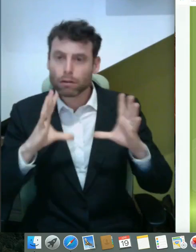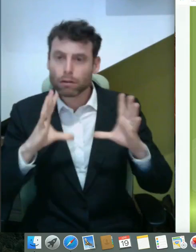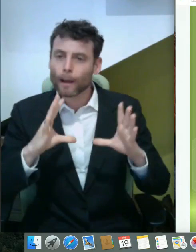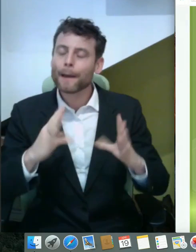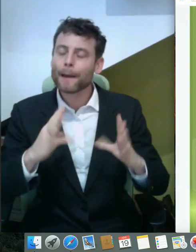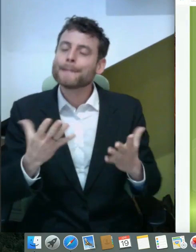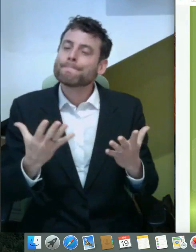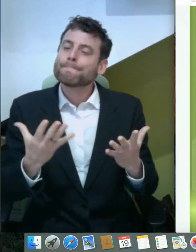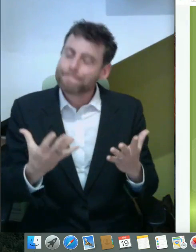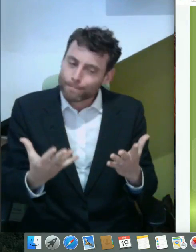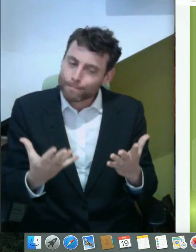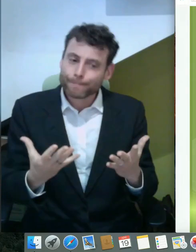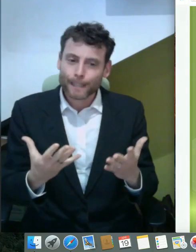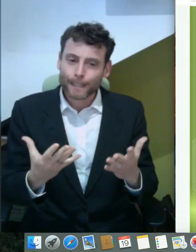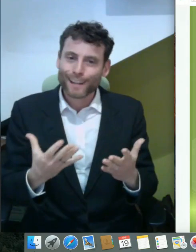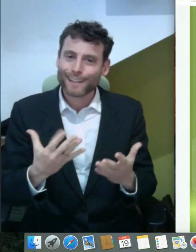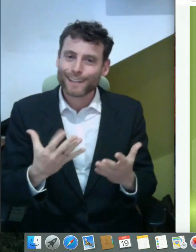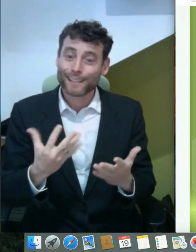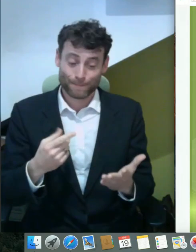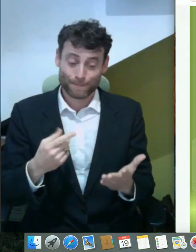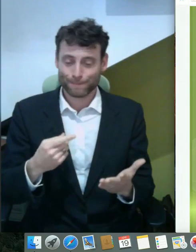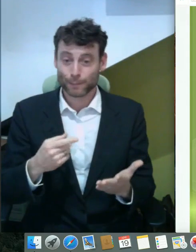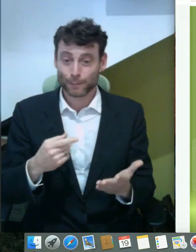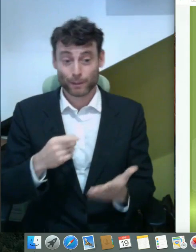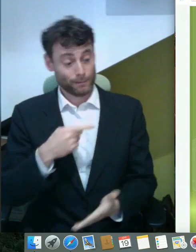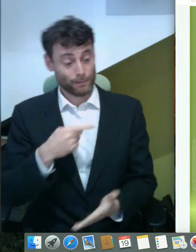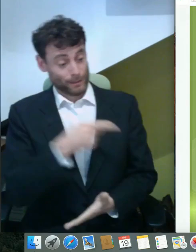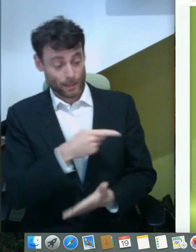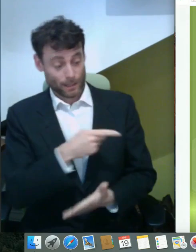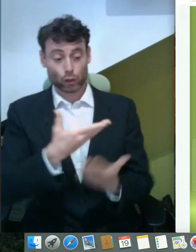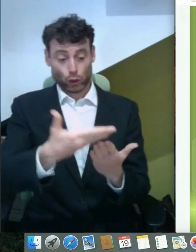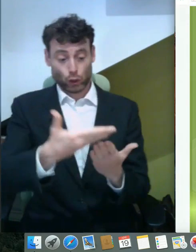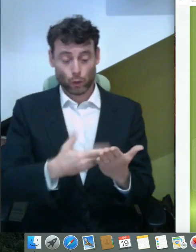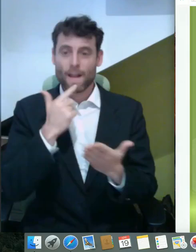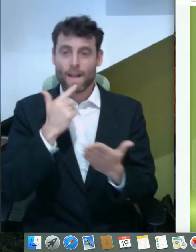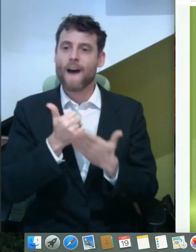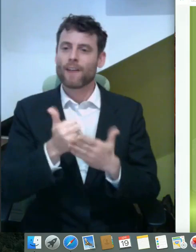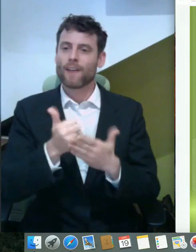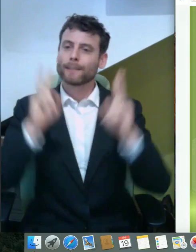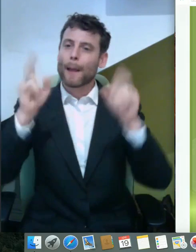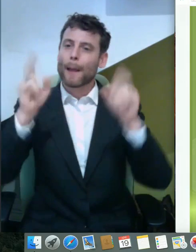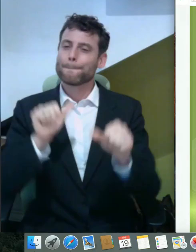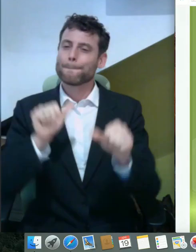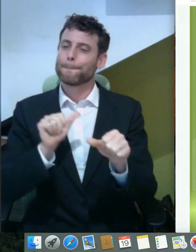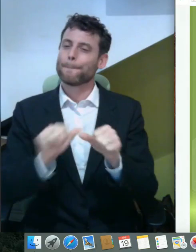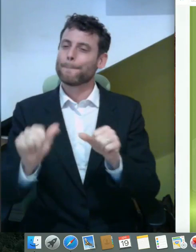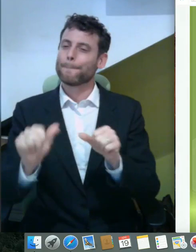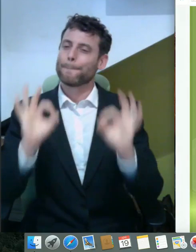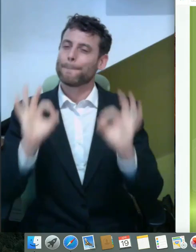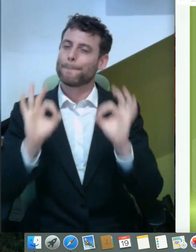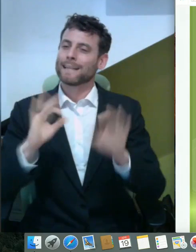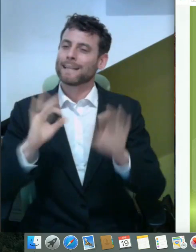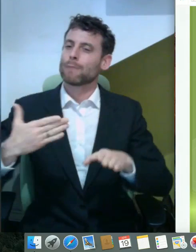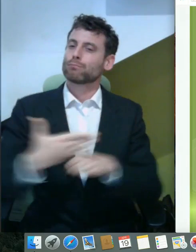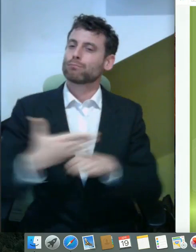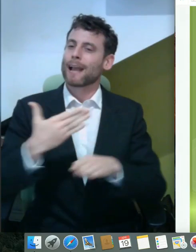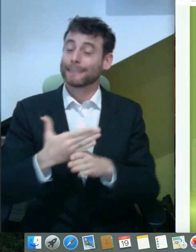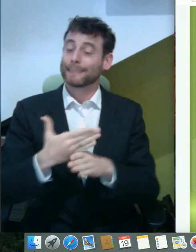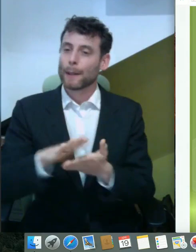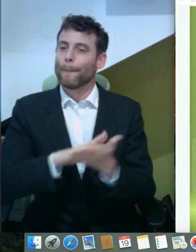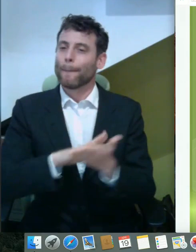However, the document is best practices, and so we're talking sort of ideal world scenarios